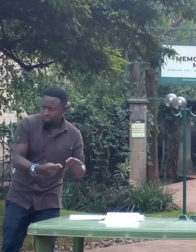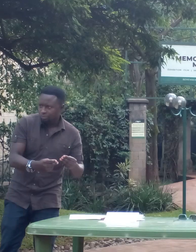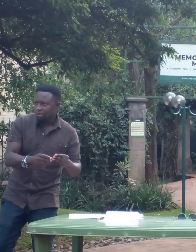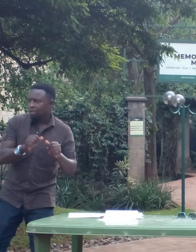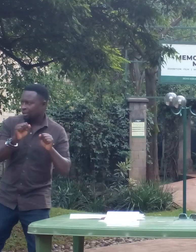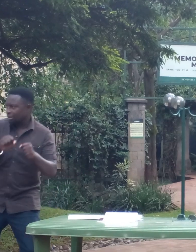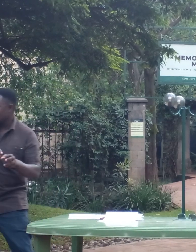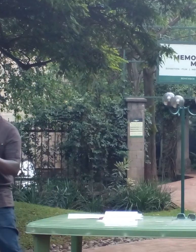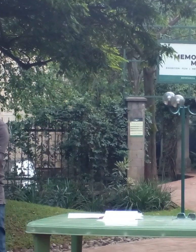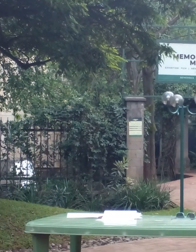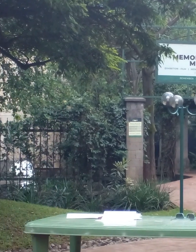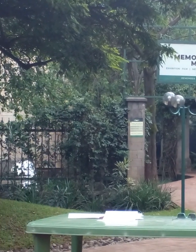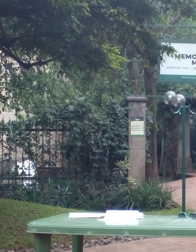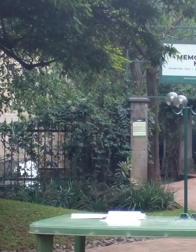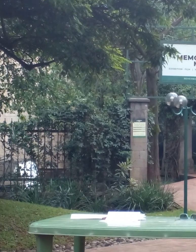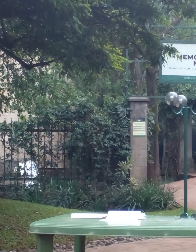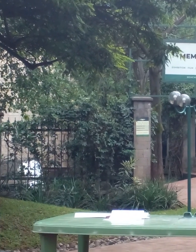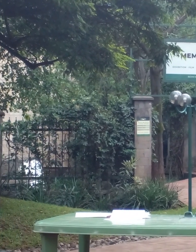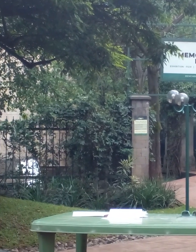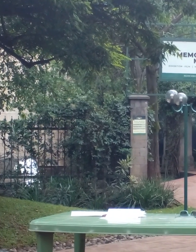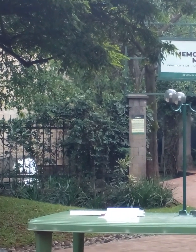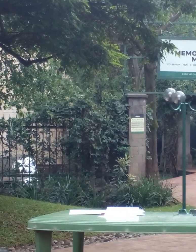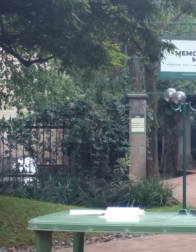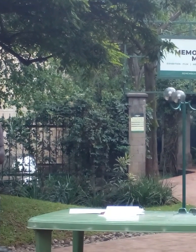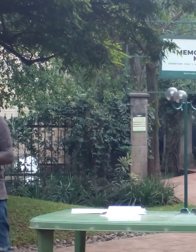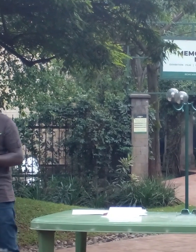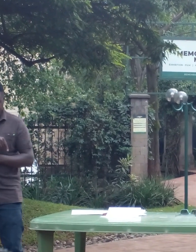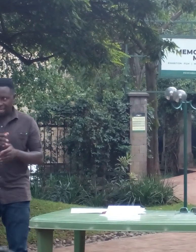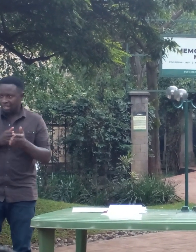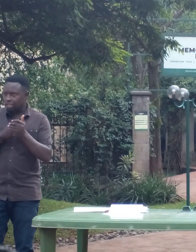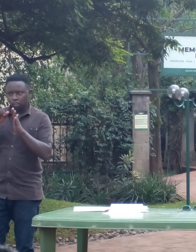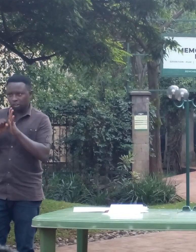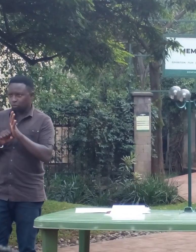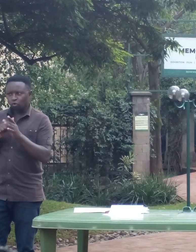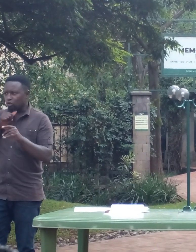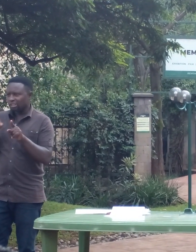the opportunity has already left, but there's also another opportunity.